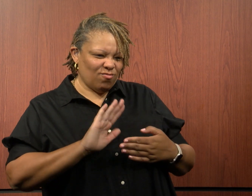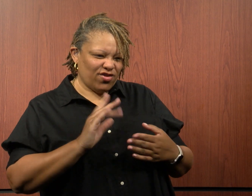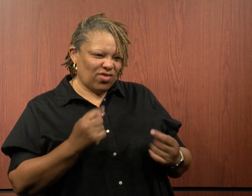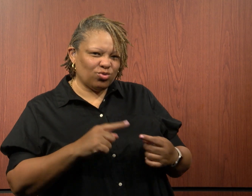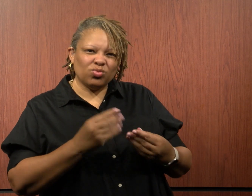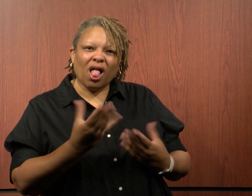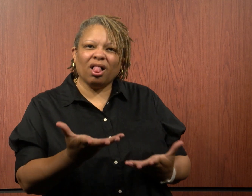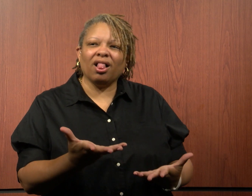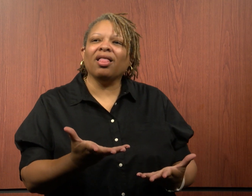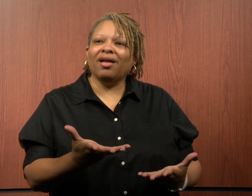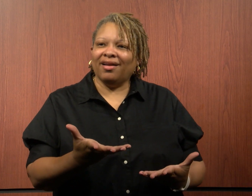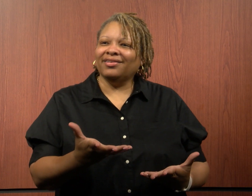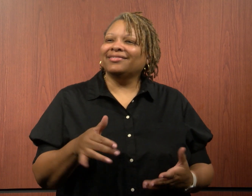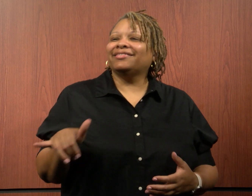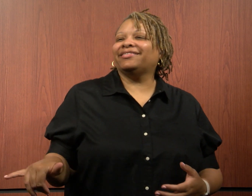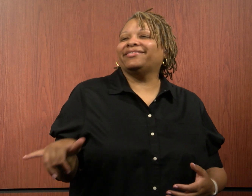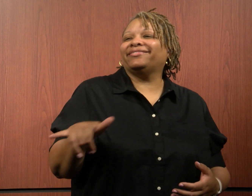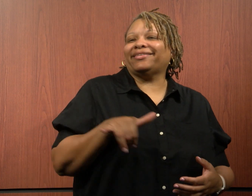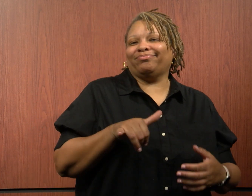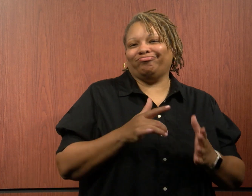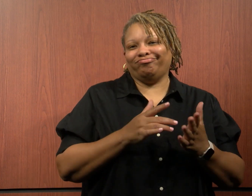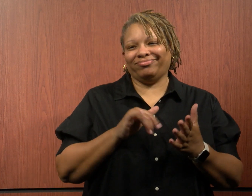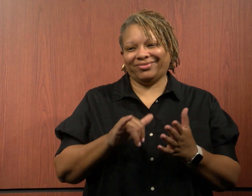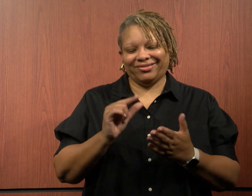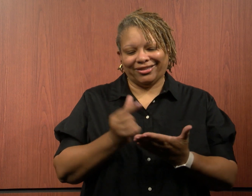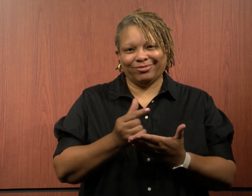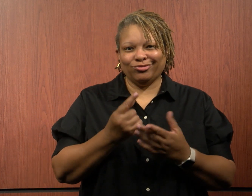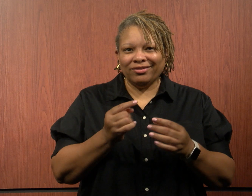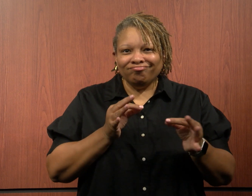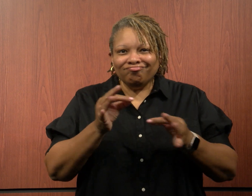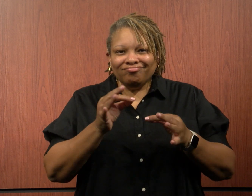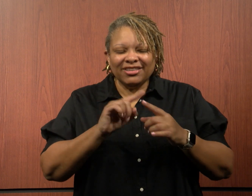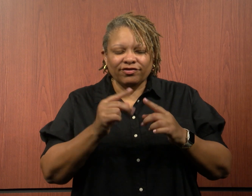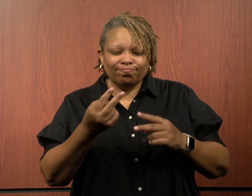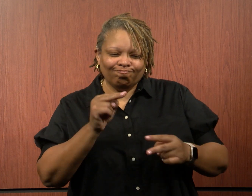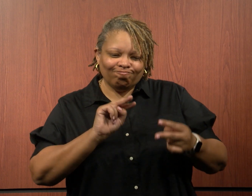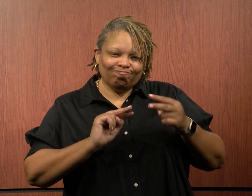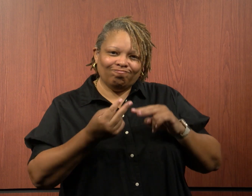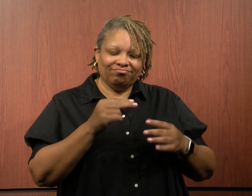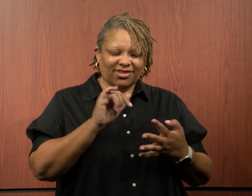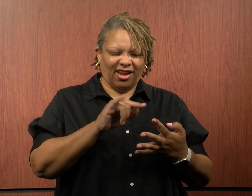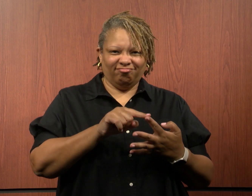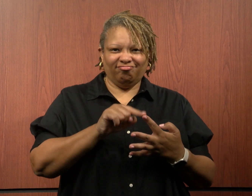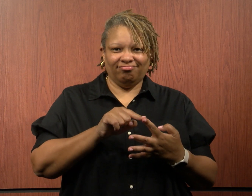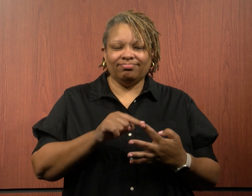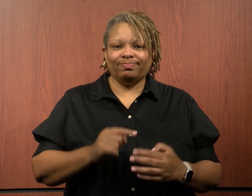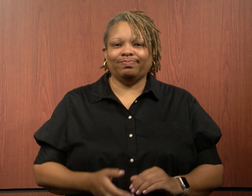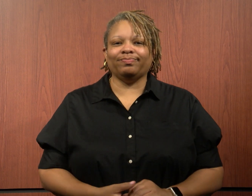are like 4 different camera angles on the life of Jesus, each offering unique